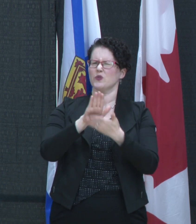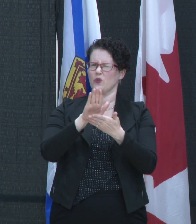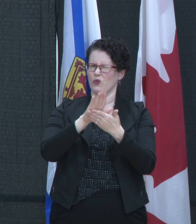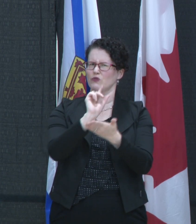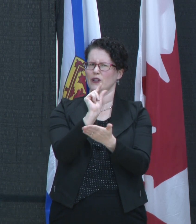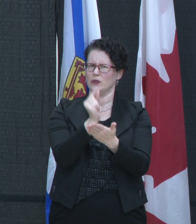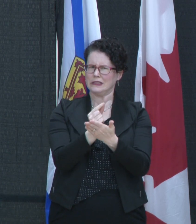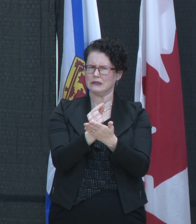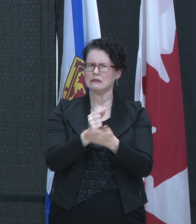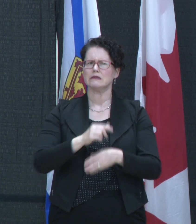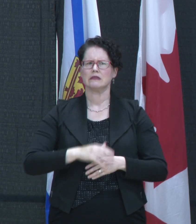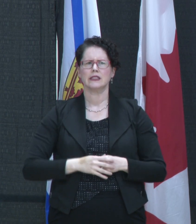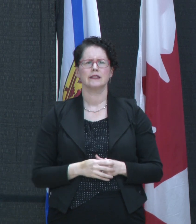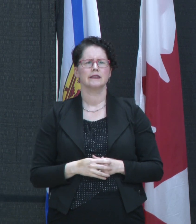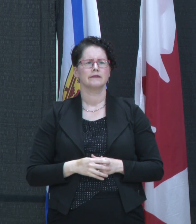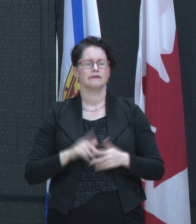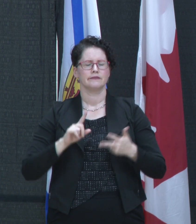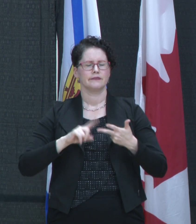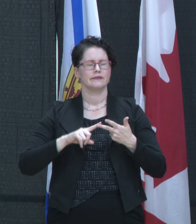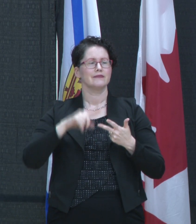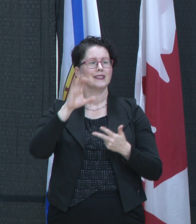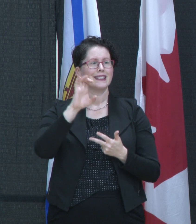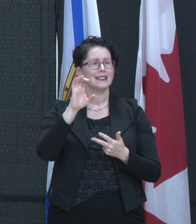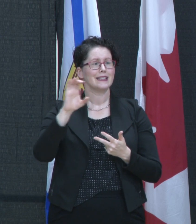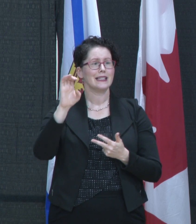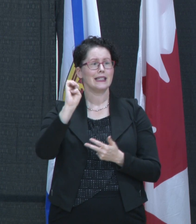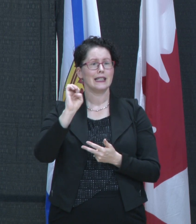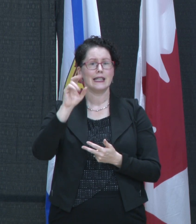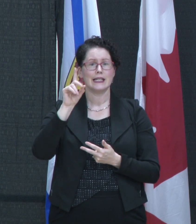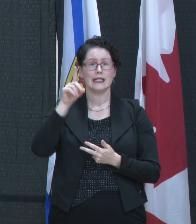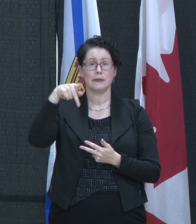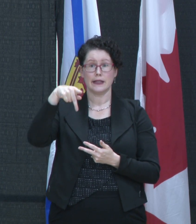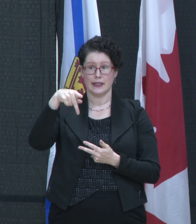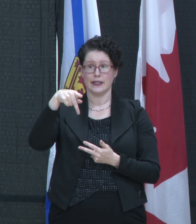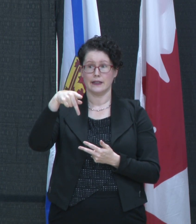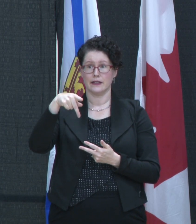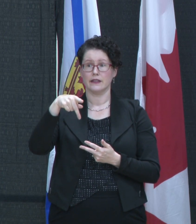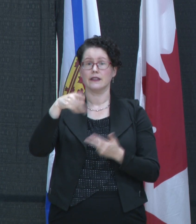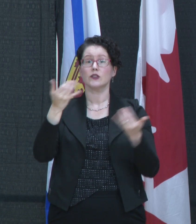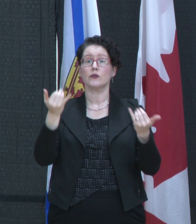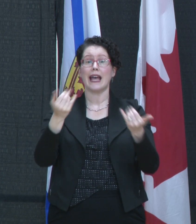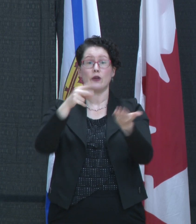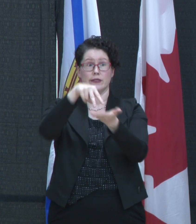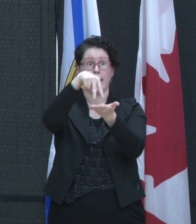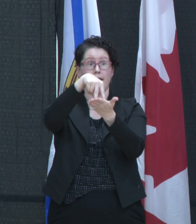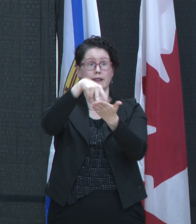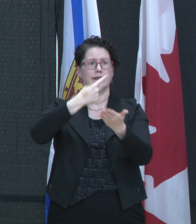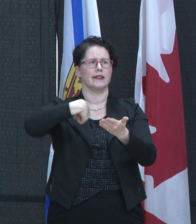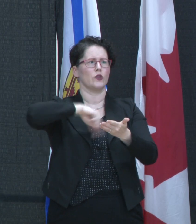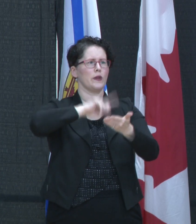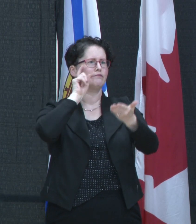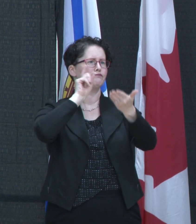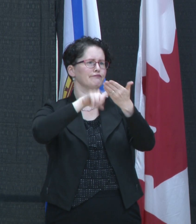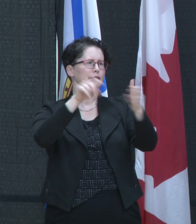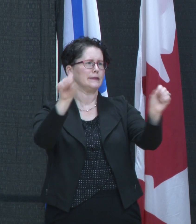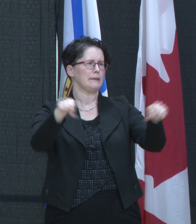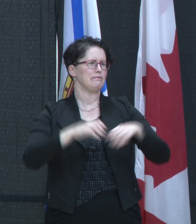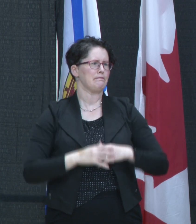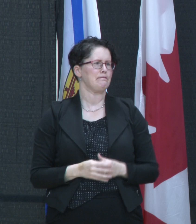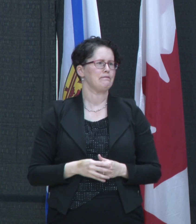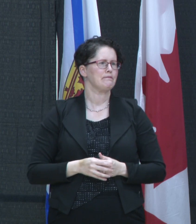institutions or schools, or are a graduate of CCEDP, would you stand now to be recognized?